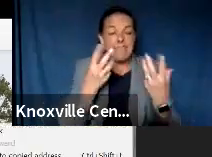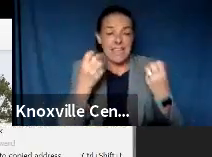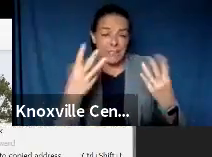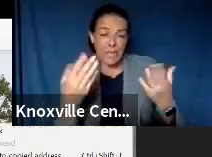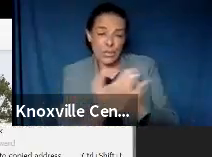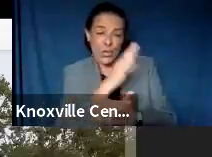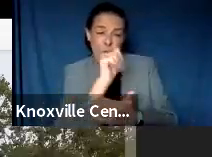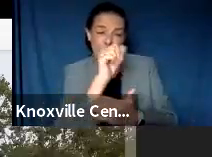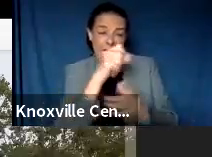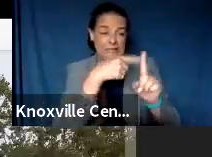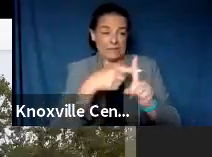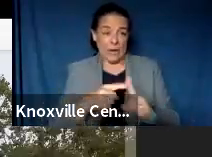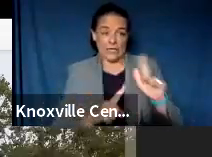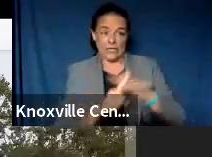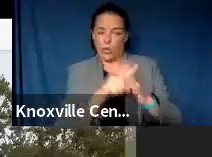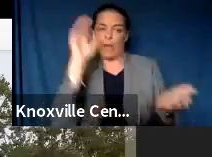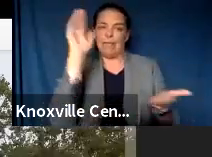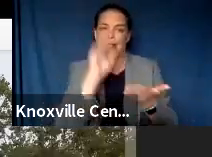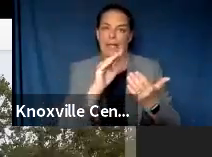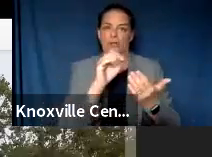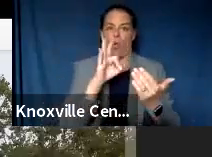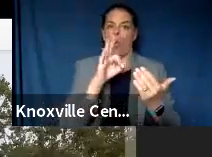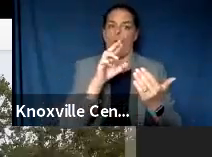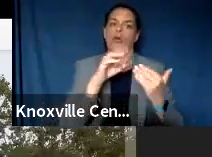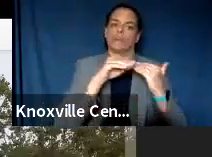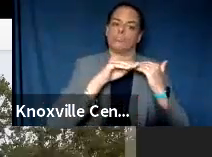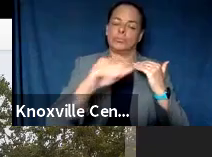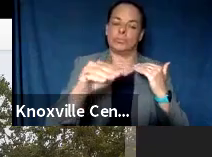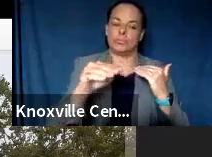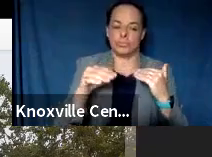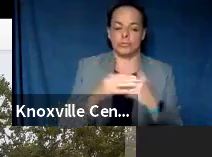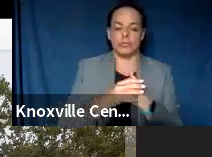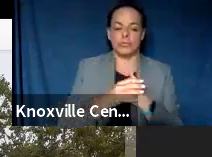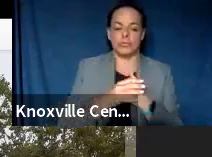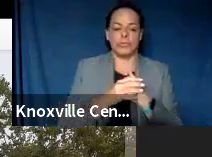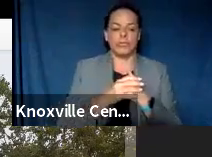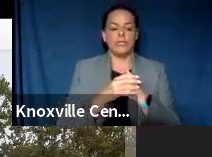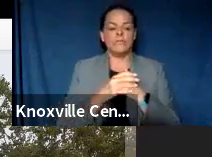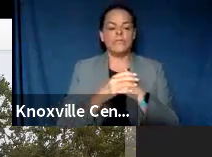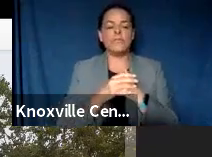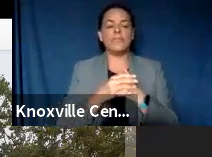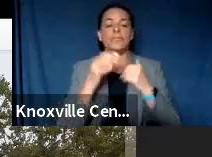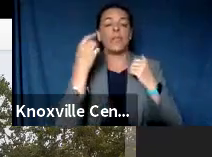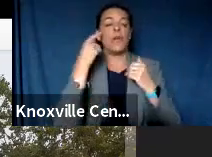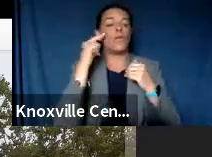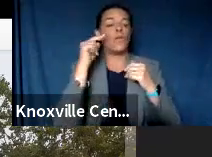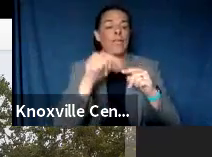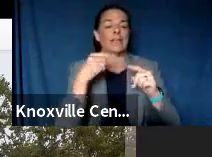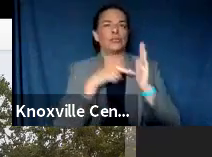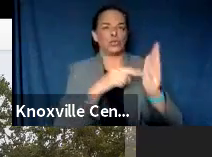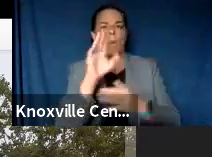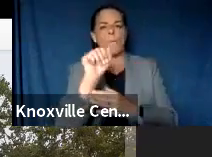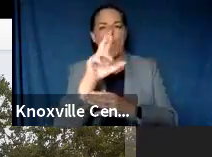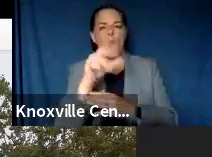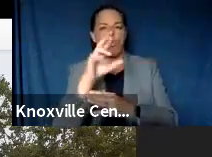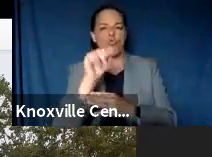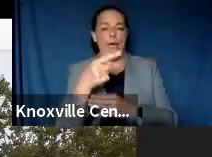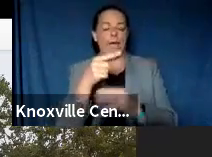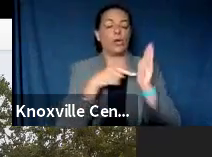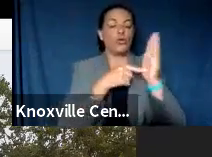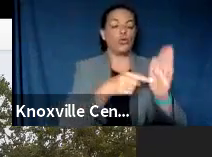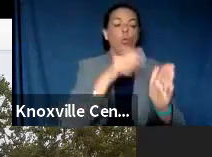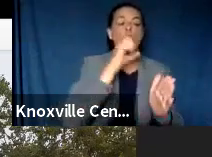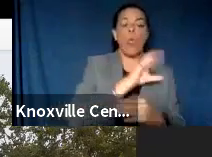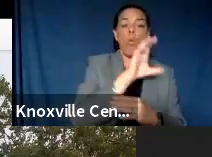14 days. To illustrate this benchmark, we have a bar graph that shows previous cases, new cases, and the